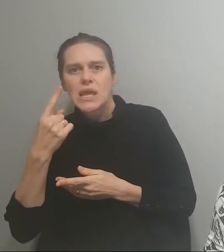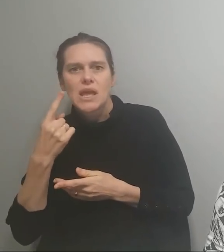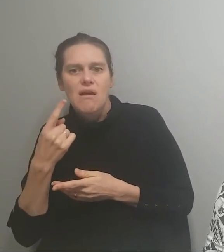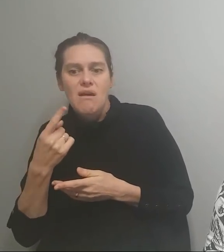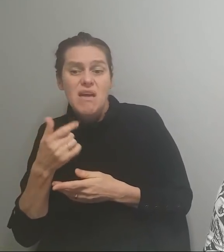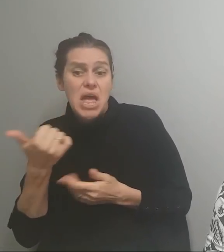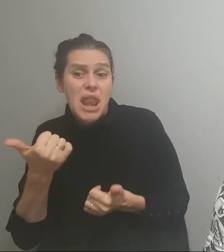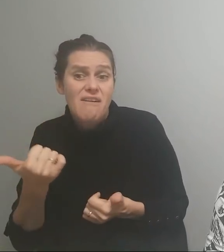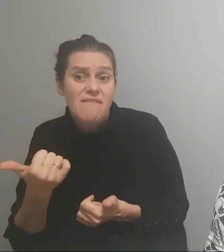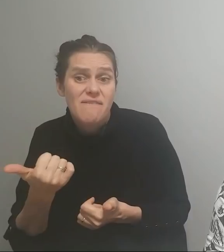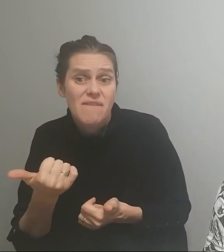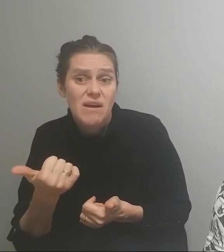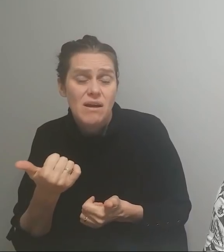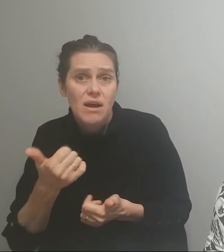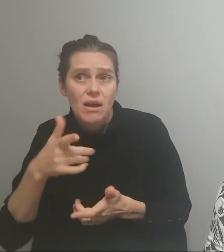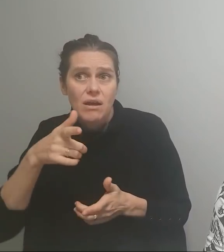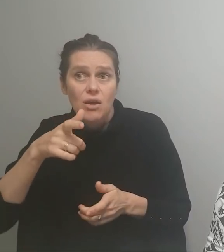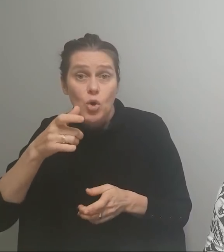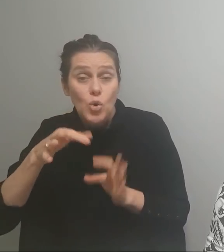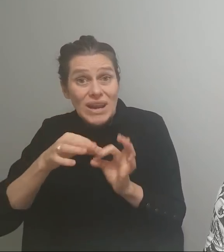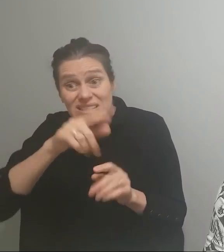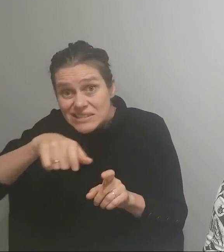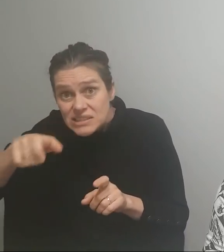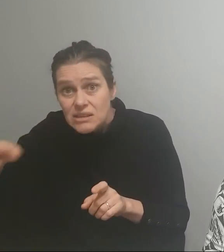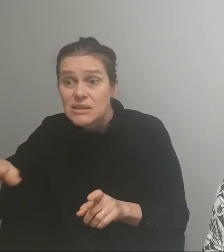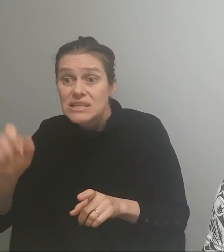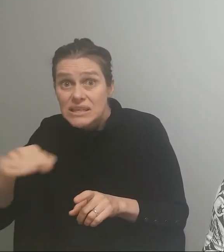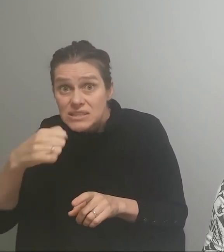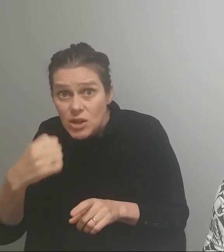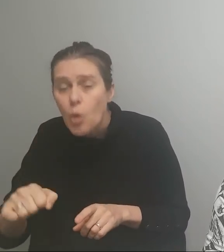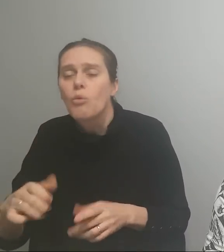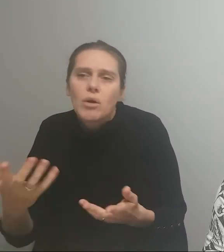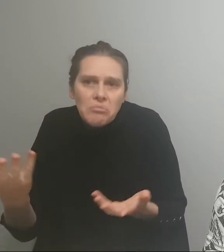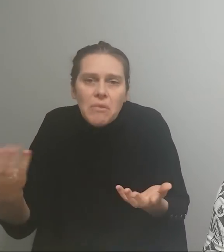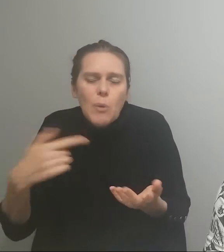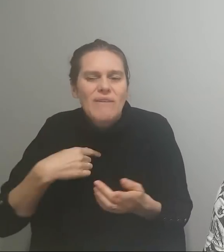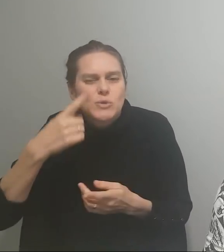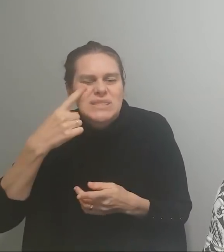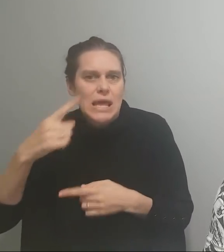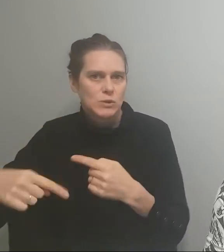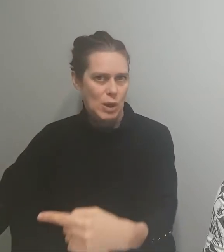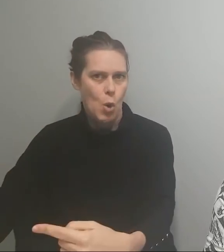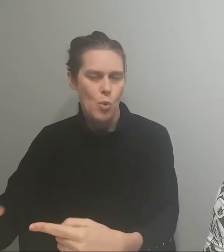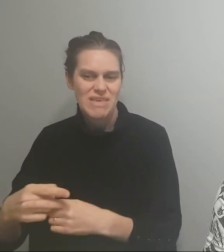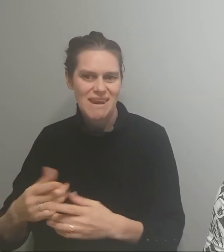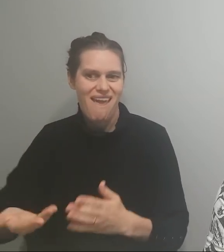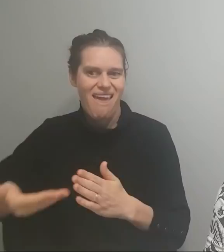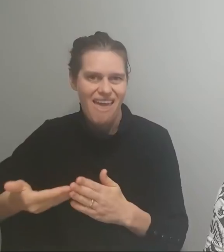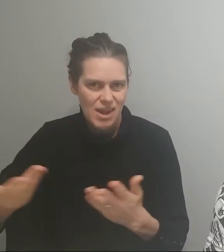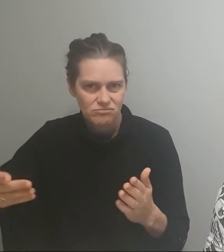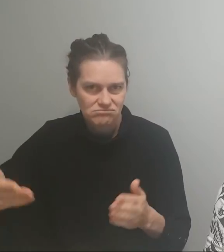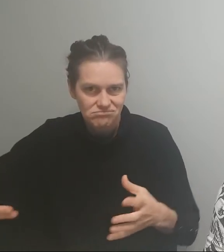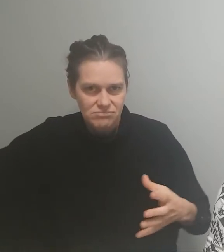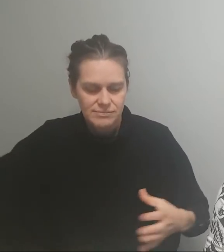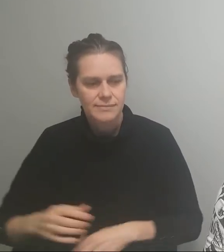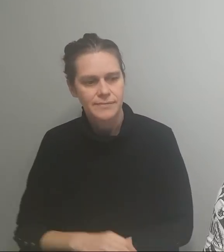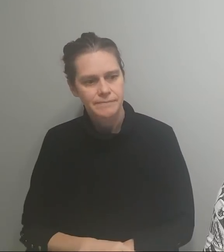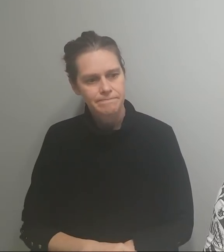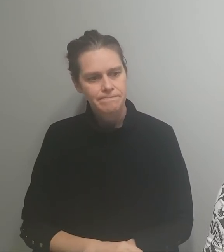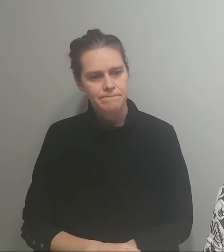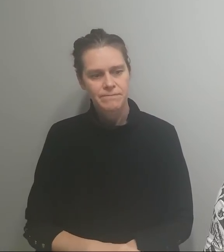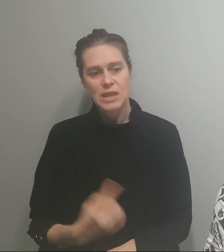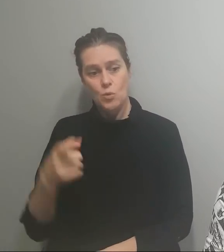I've got a question that came in earlier from Robin. What will System Transformation be doing to help providers between now